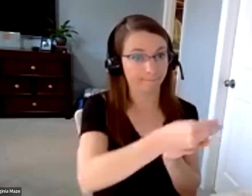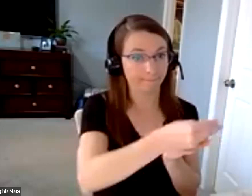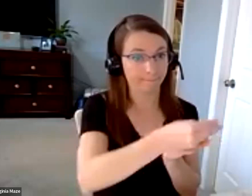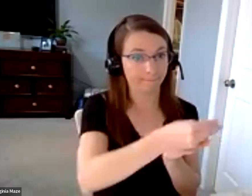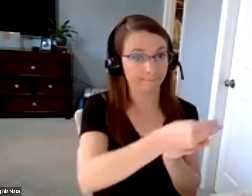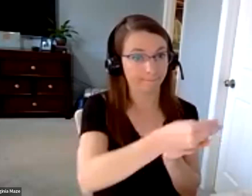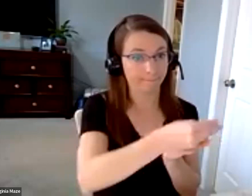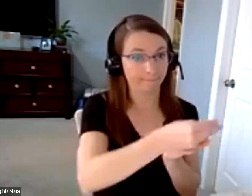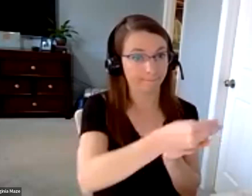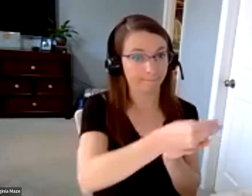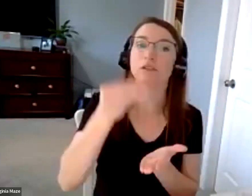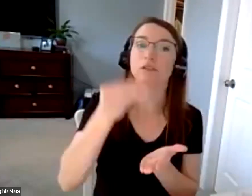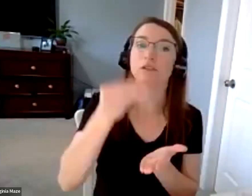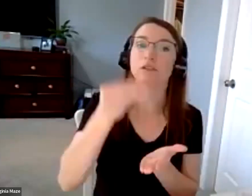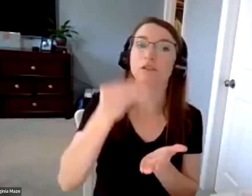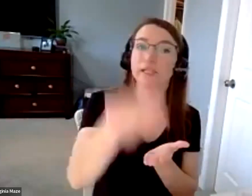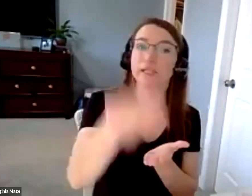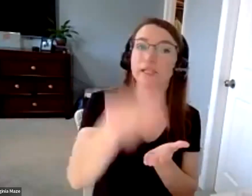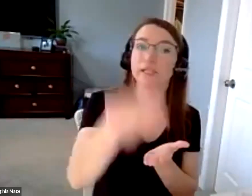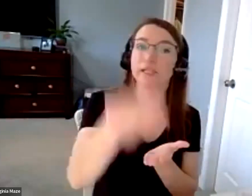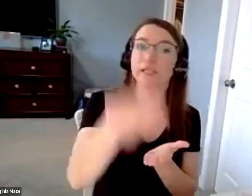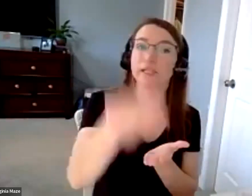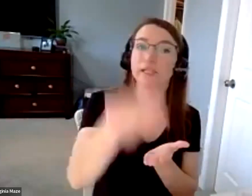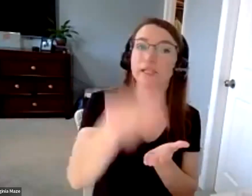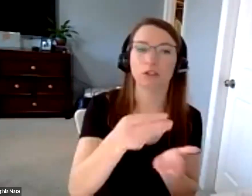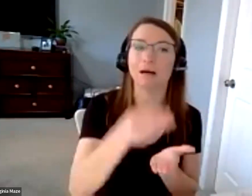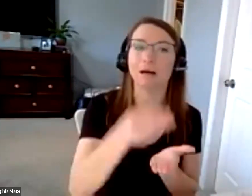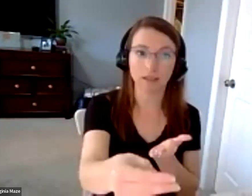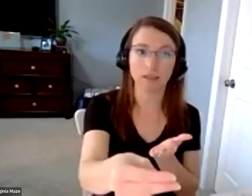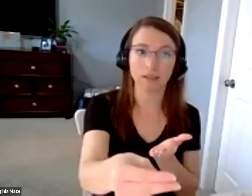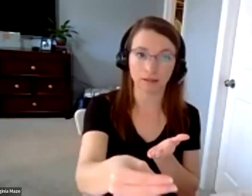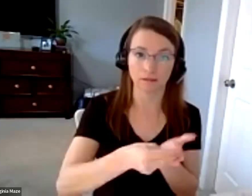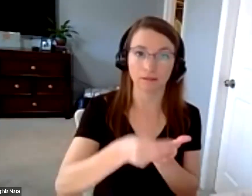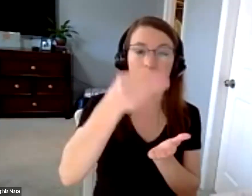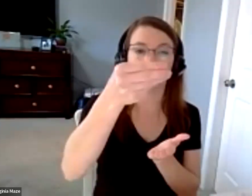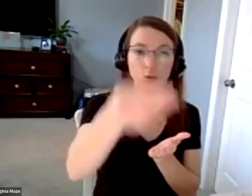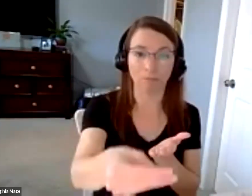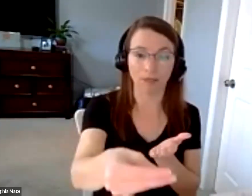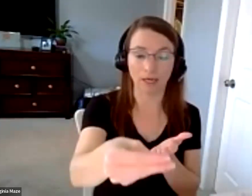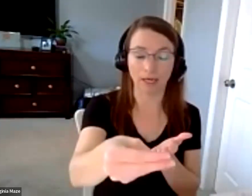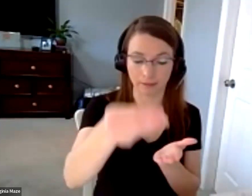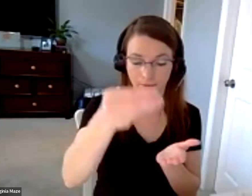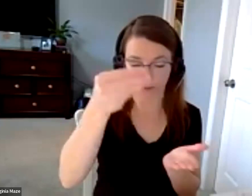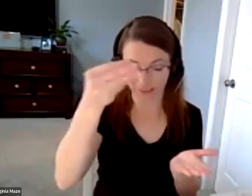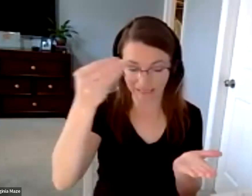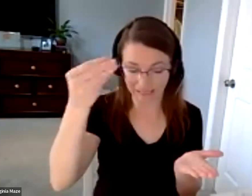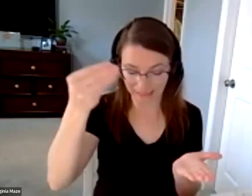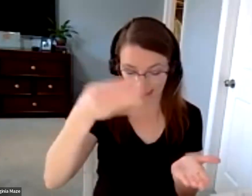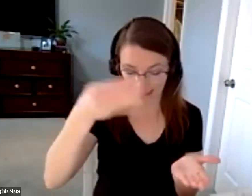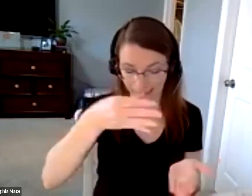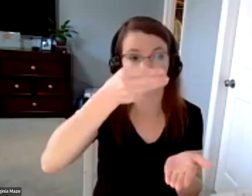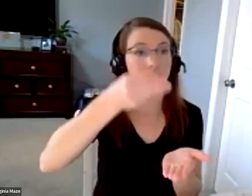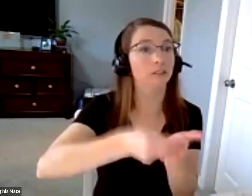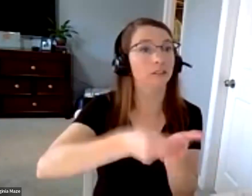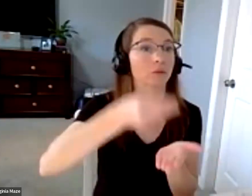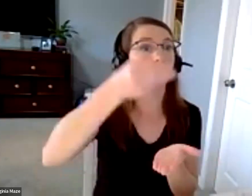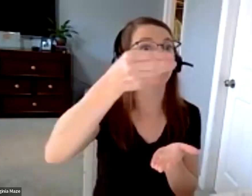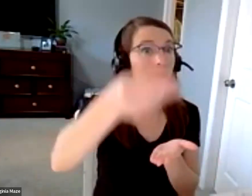Okay. If you just do this, it's buy. To buy. Okay. To buy, which I need to add that to your list. So